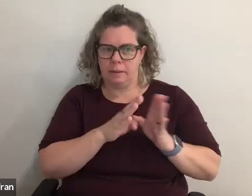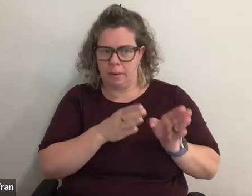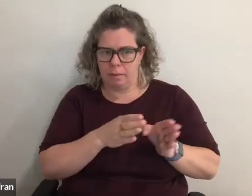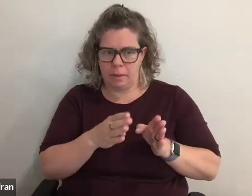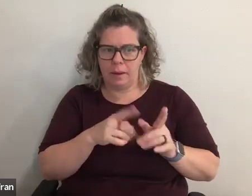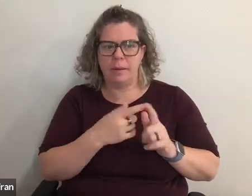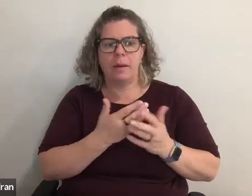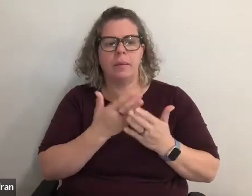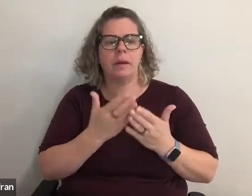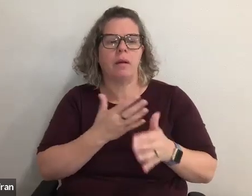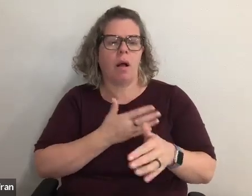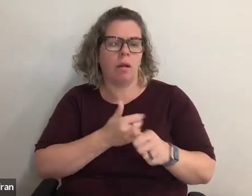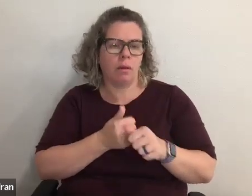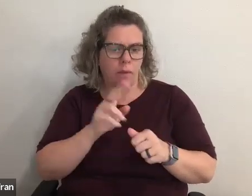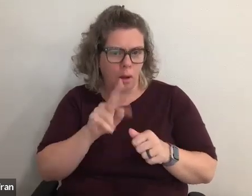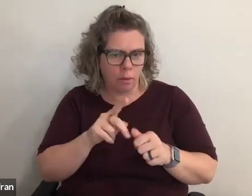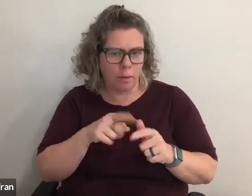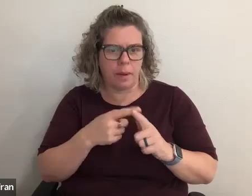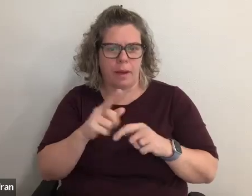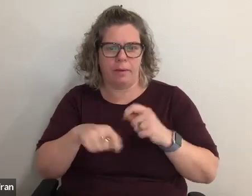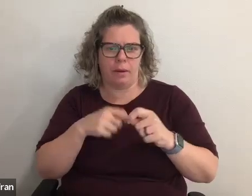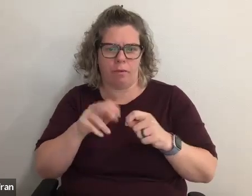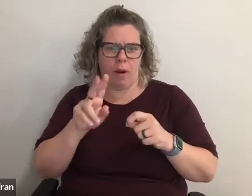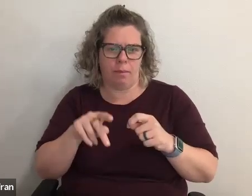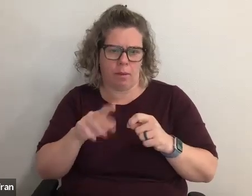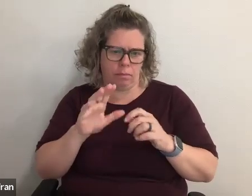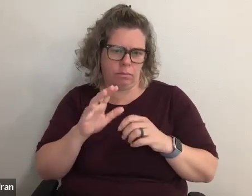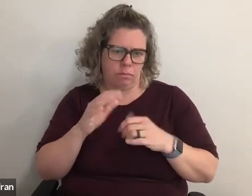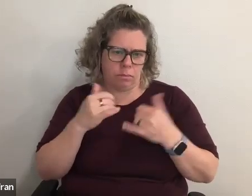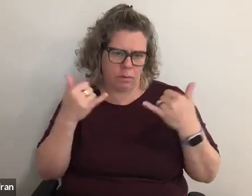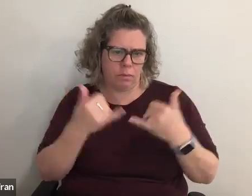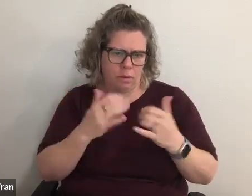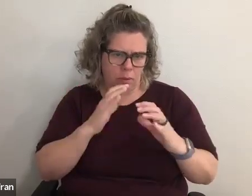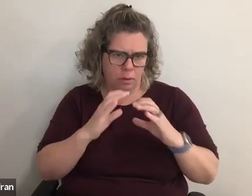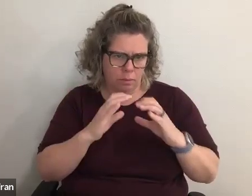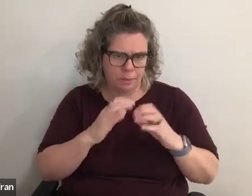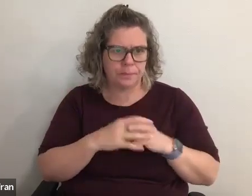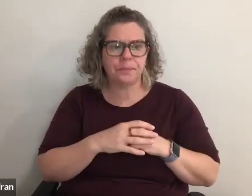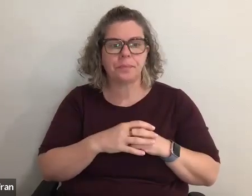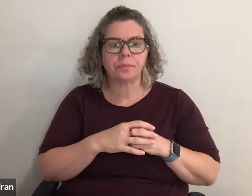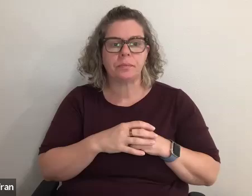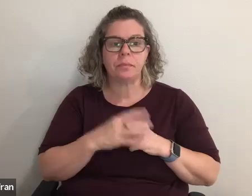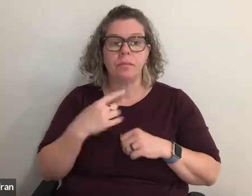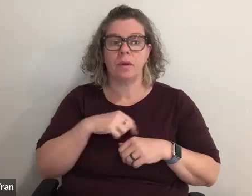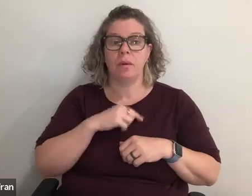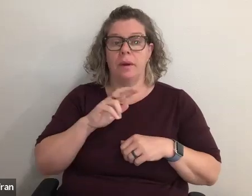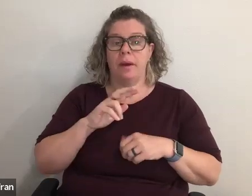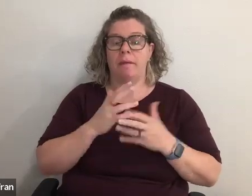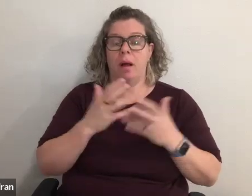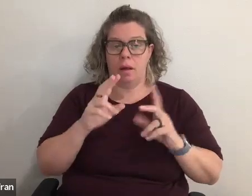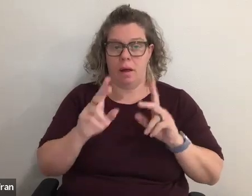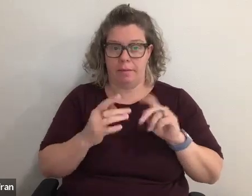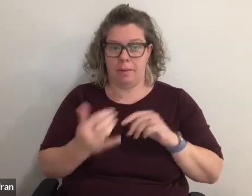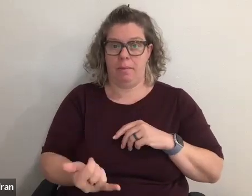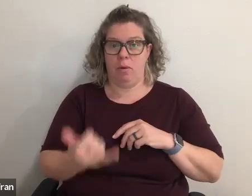then we can offer a follow-up and then wrap up the call. We have a lot of people call us